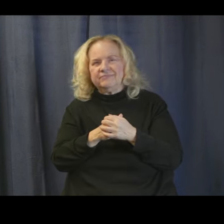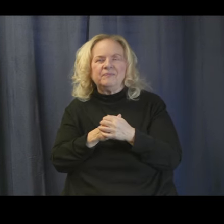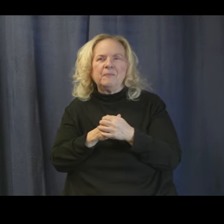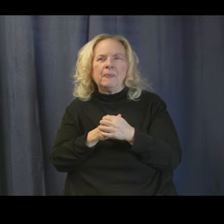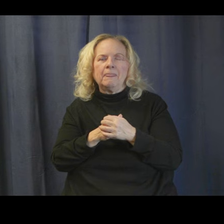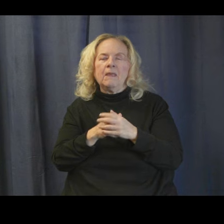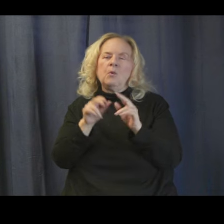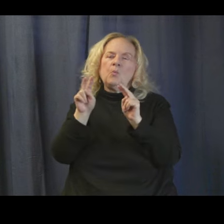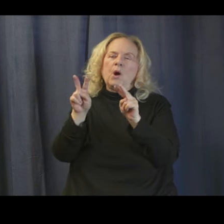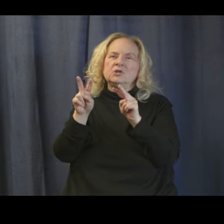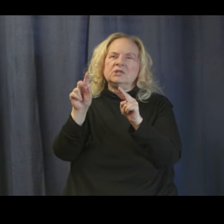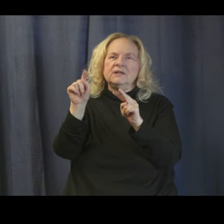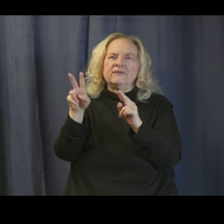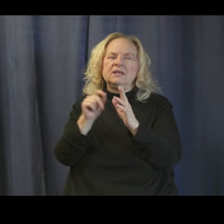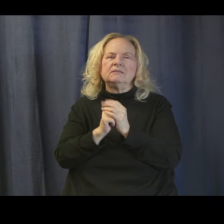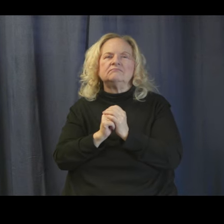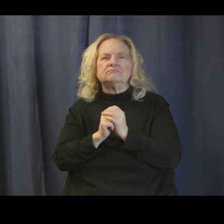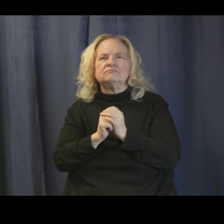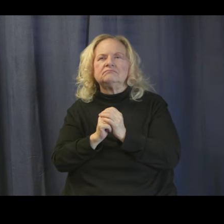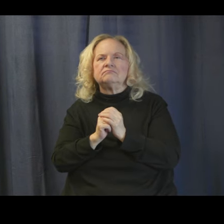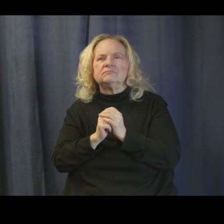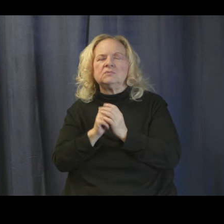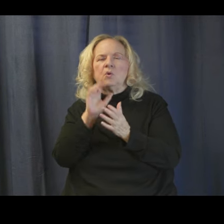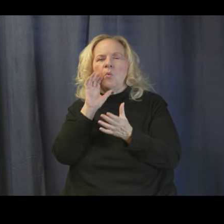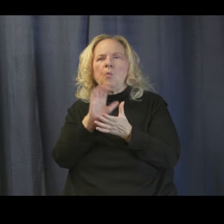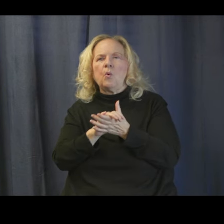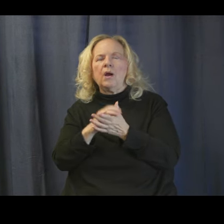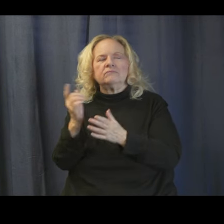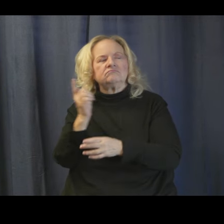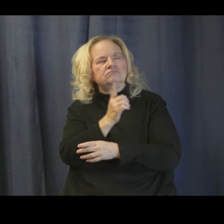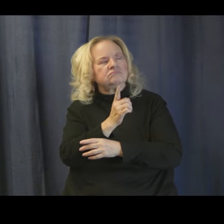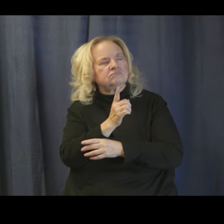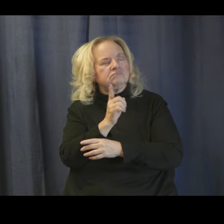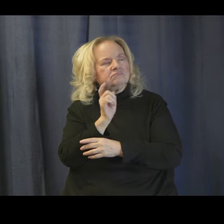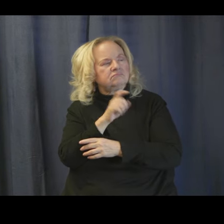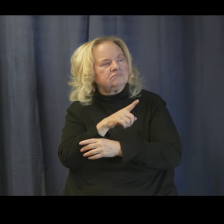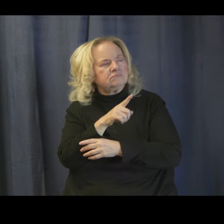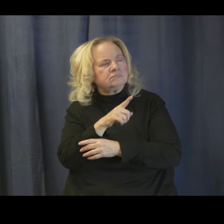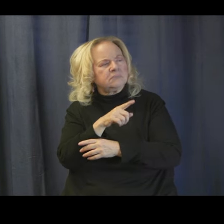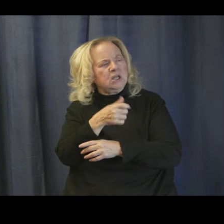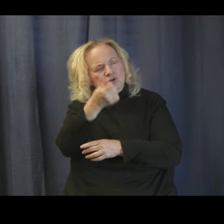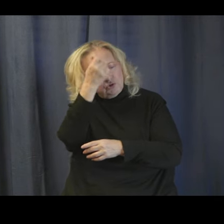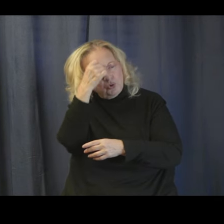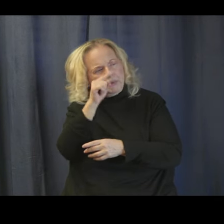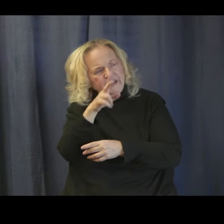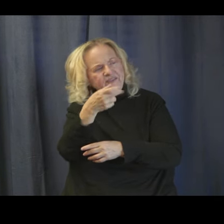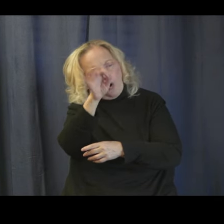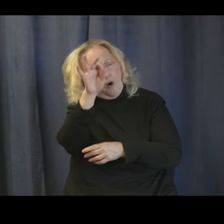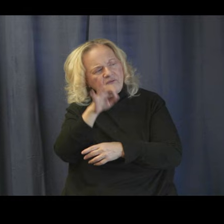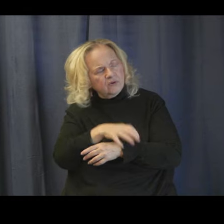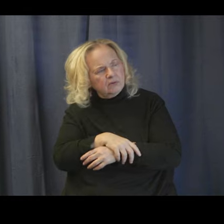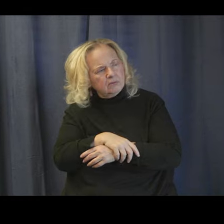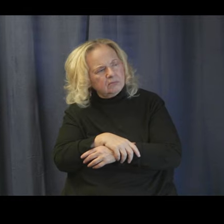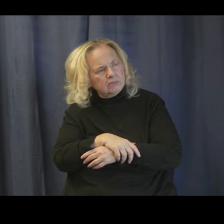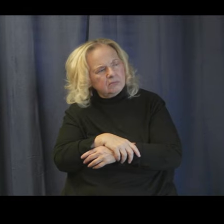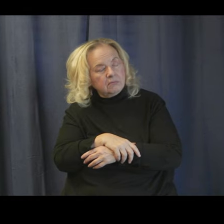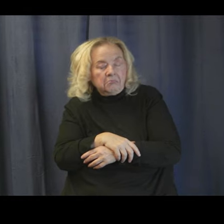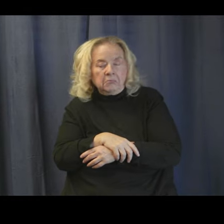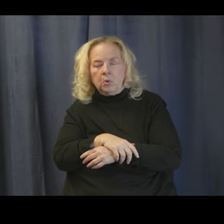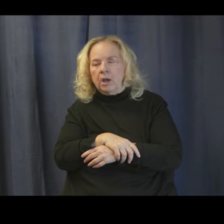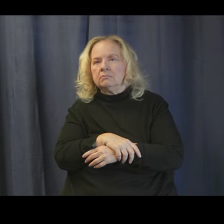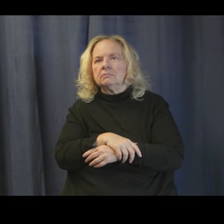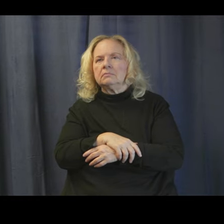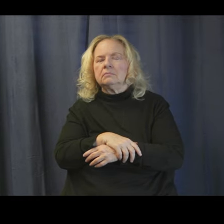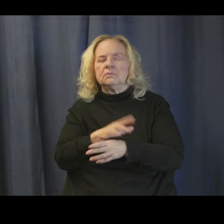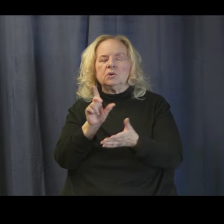You're watching TV, and your wife comes up and says, "Turn that stupid TV off." So you're